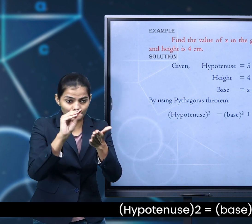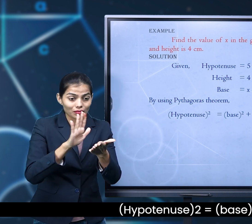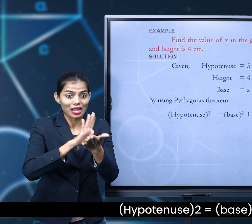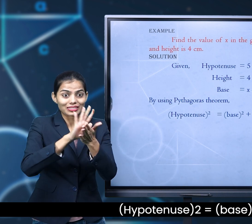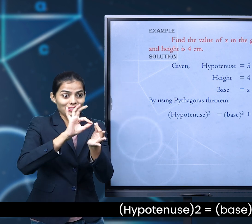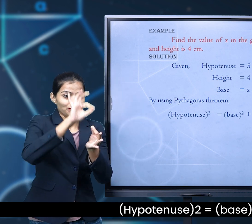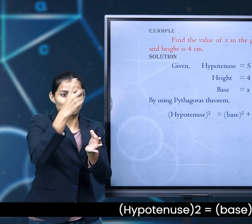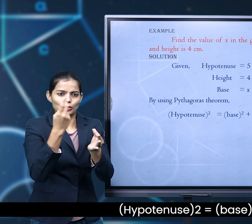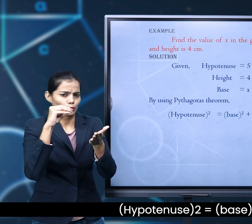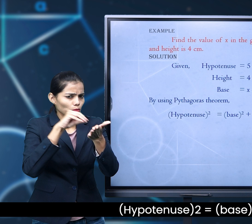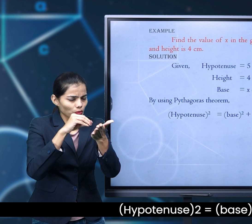square.